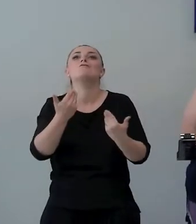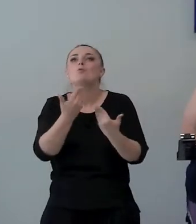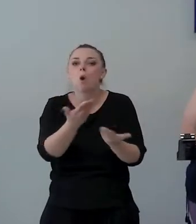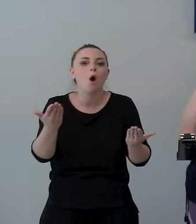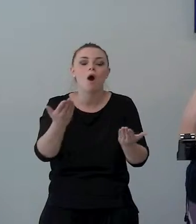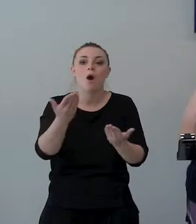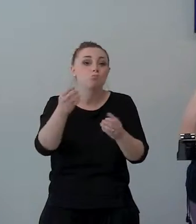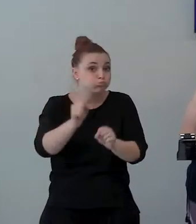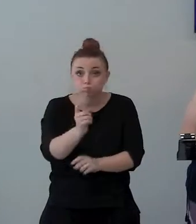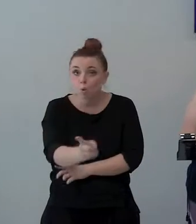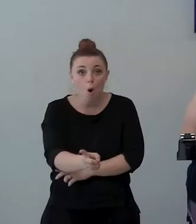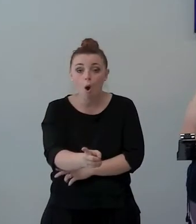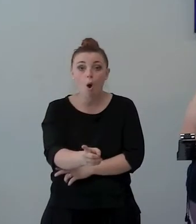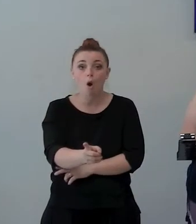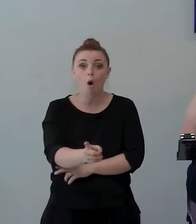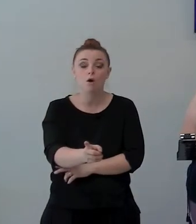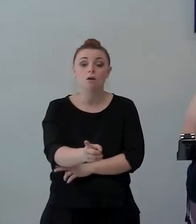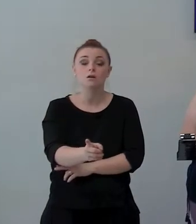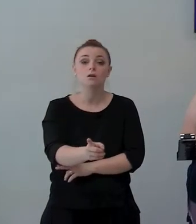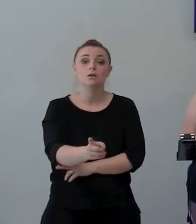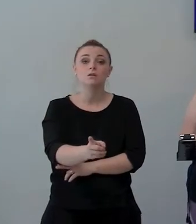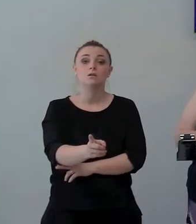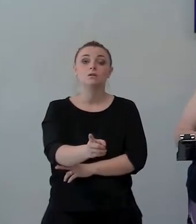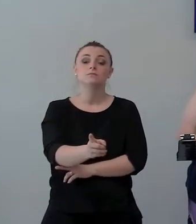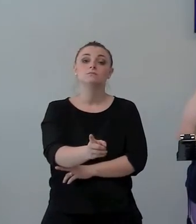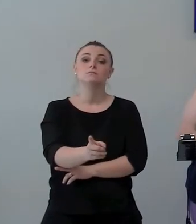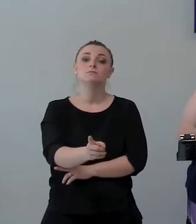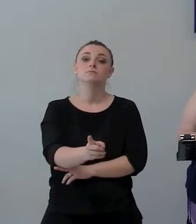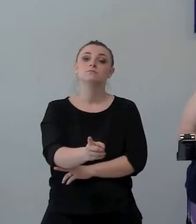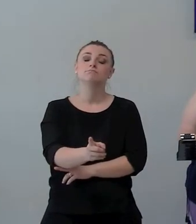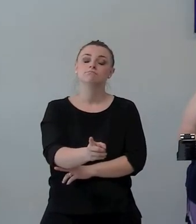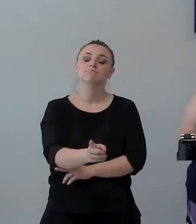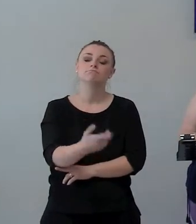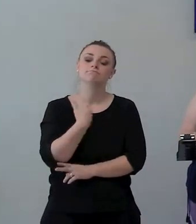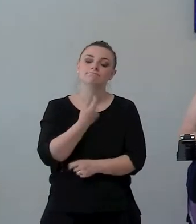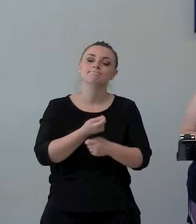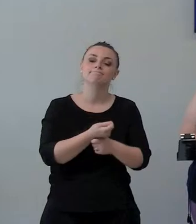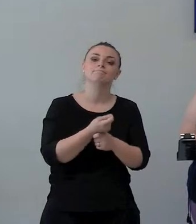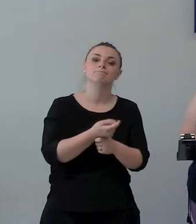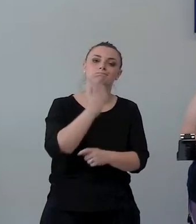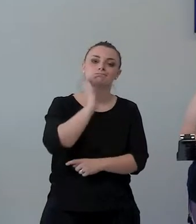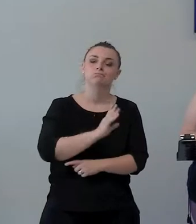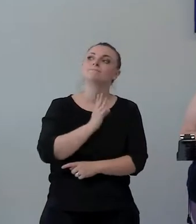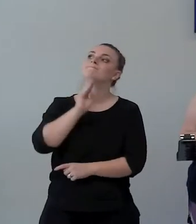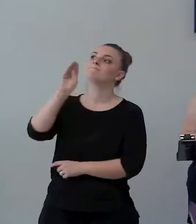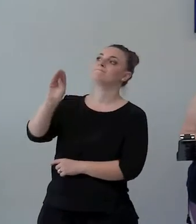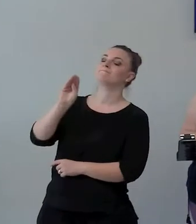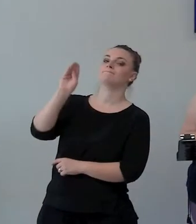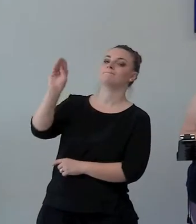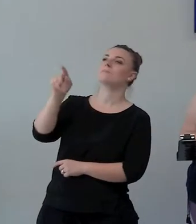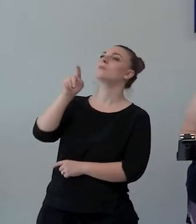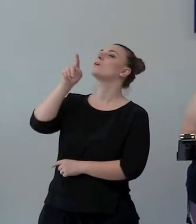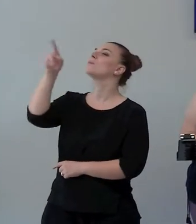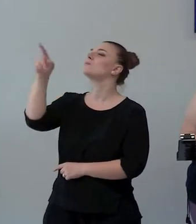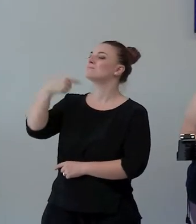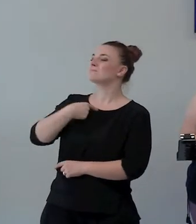situation where you can't do everything that you want to do, ti invito di nuovo di chiedere al Signore cosa vuoi che